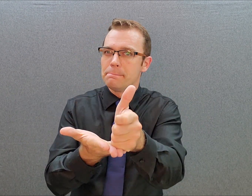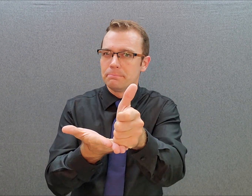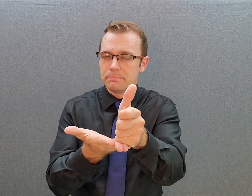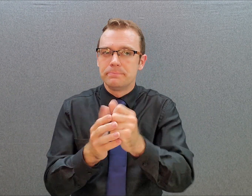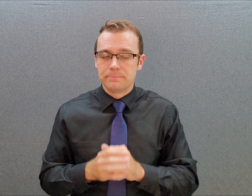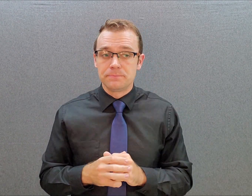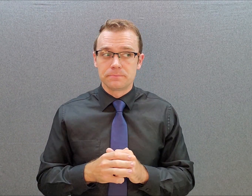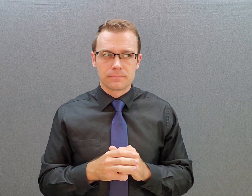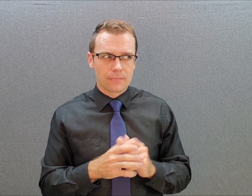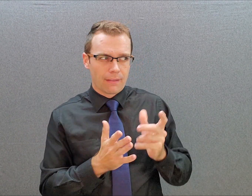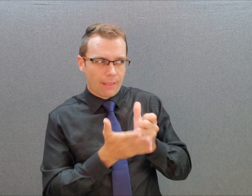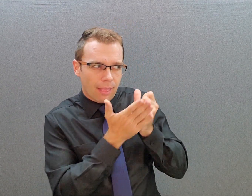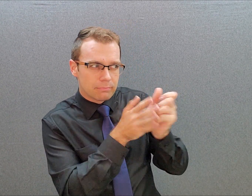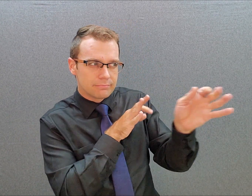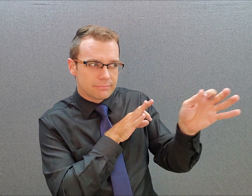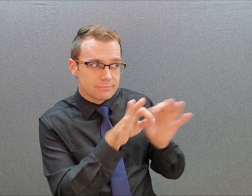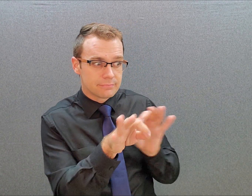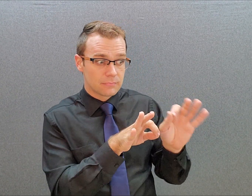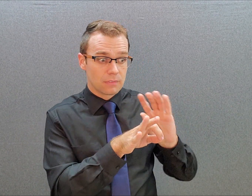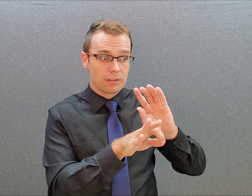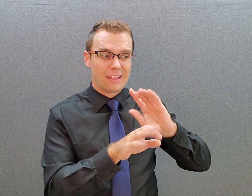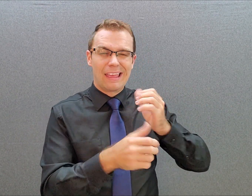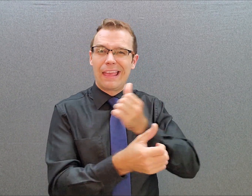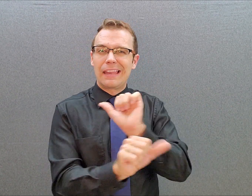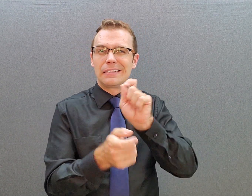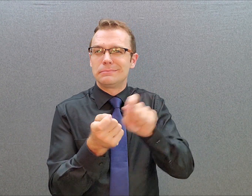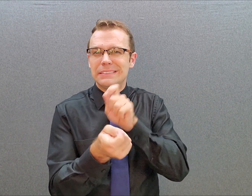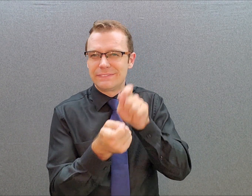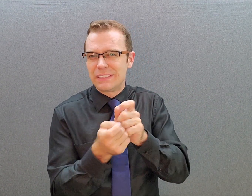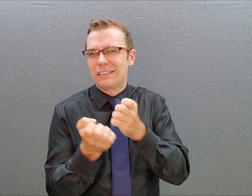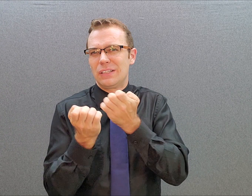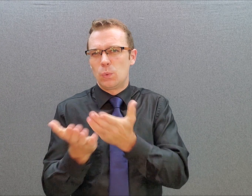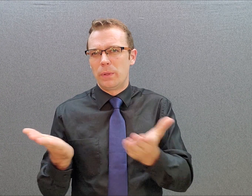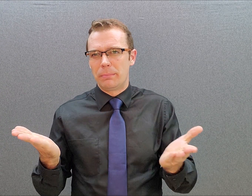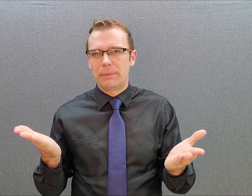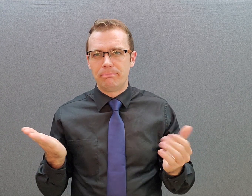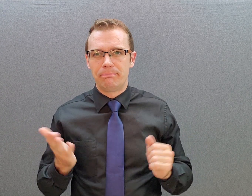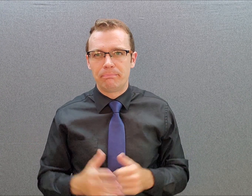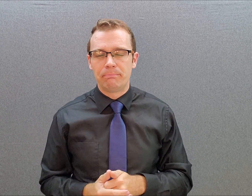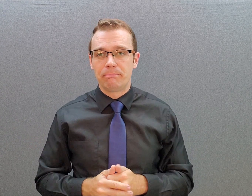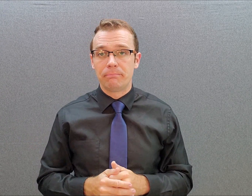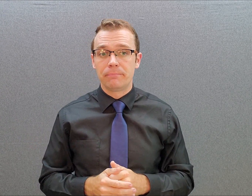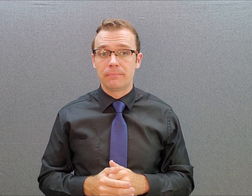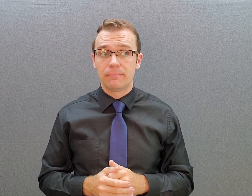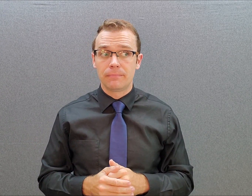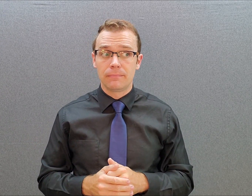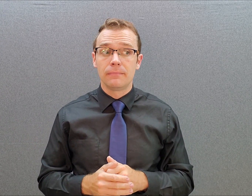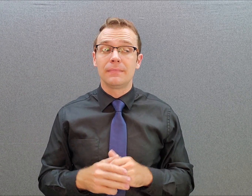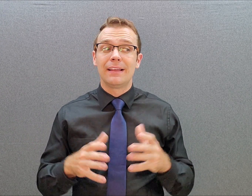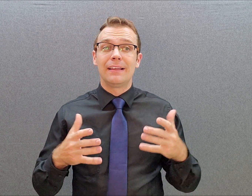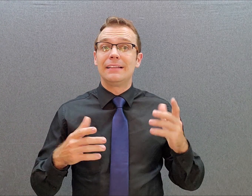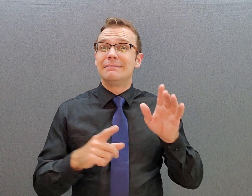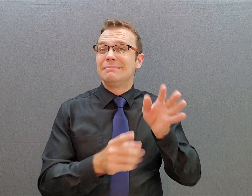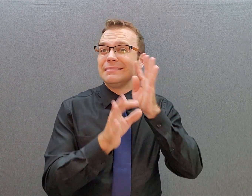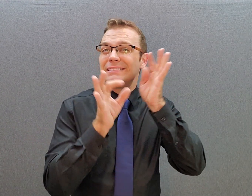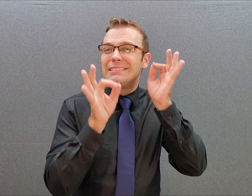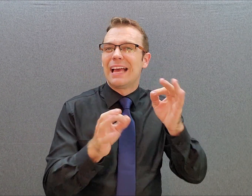and familiarize them with any adaptive equipment you may need. Choose an emergency meeting place you are